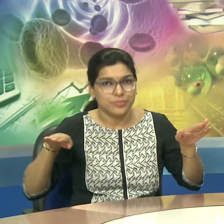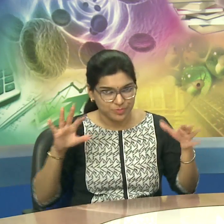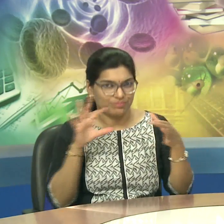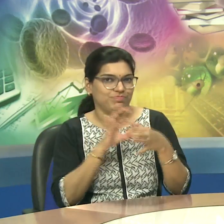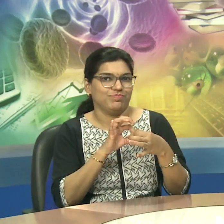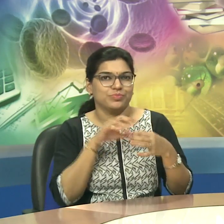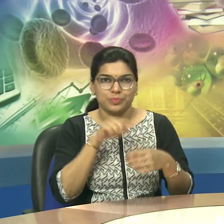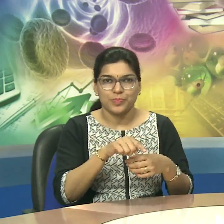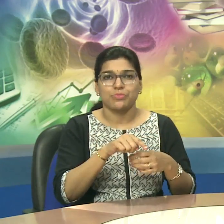the screen.